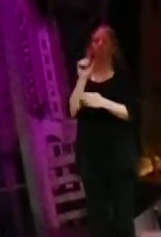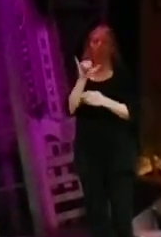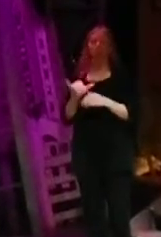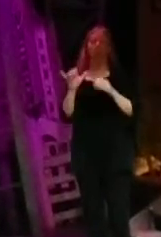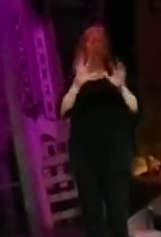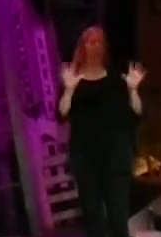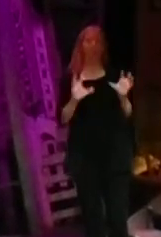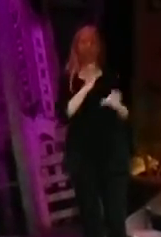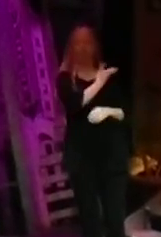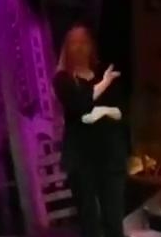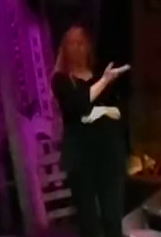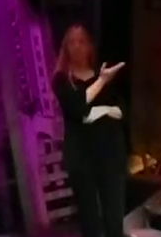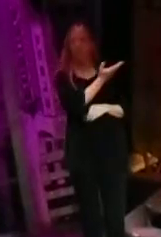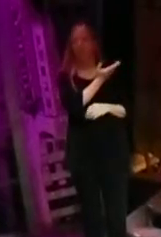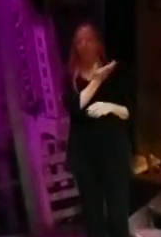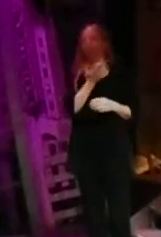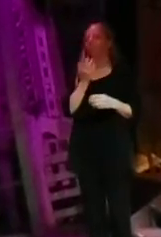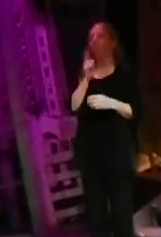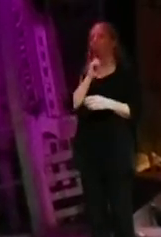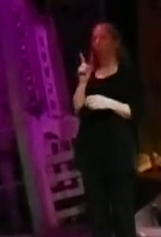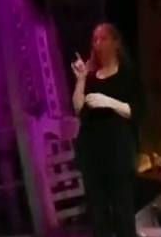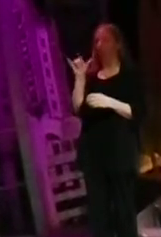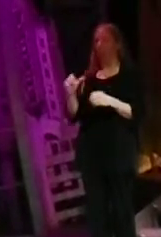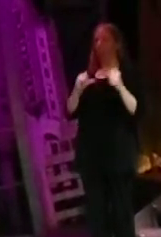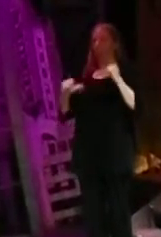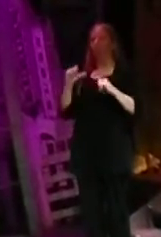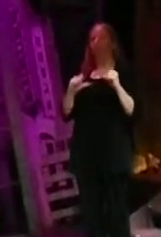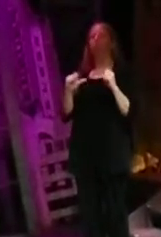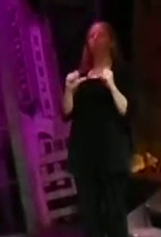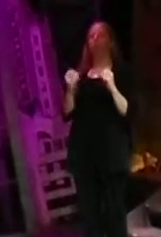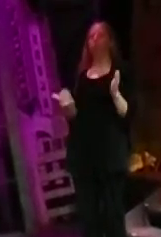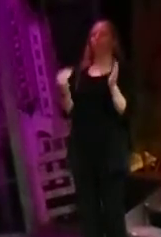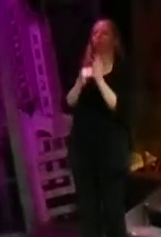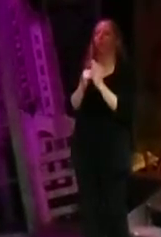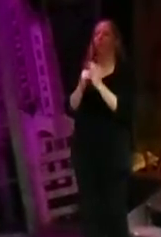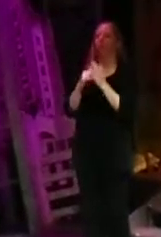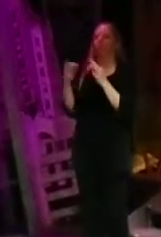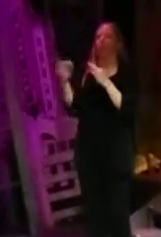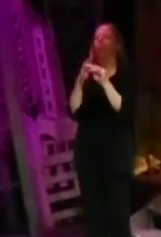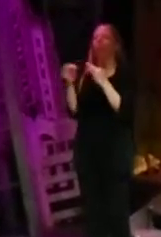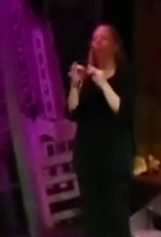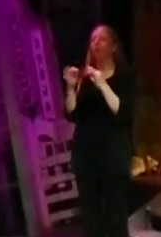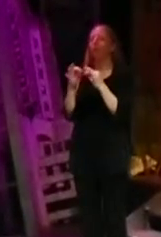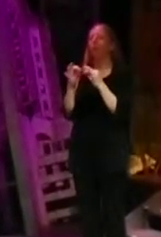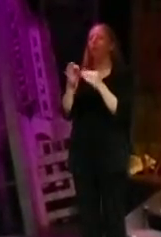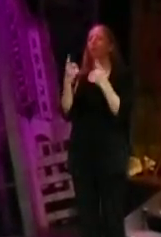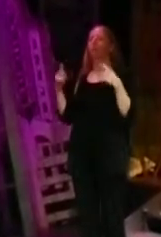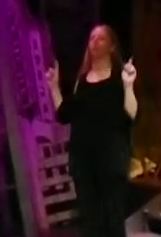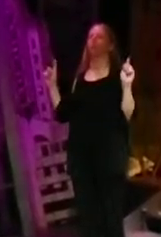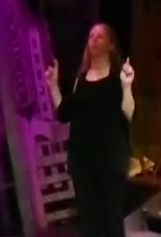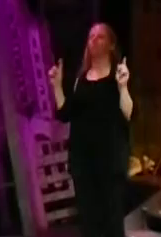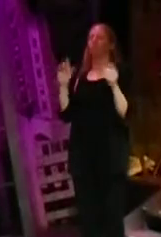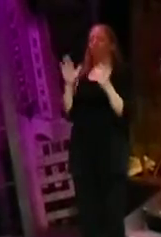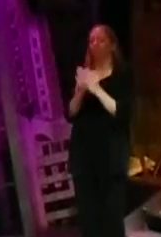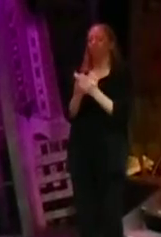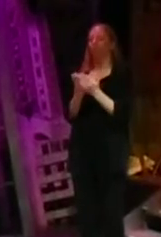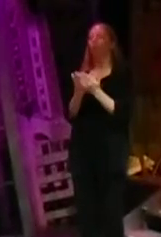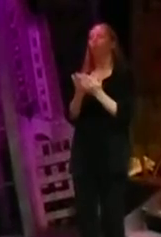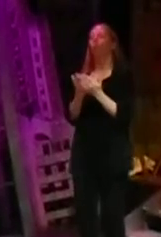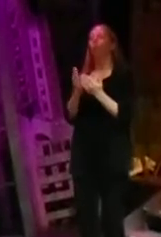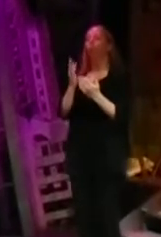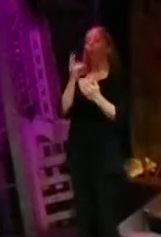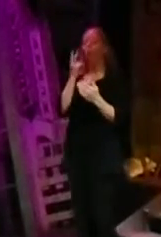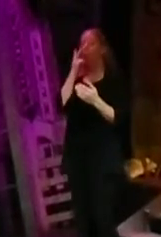And that production is really a retelling of the famous novel through the eyes of a drag queen getting ready to perform that